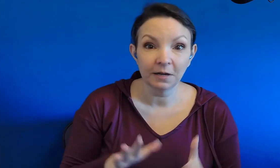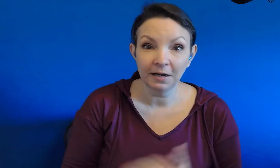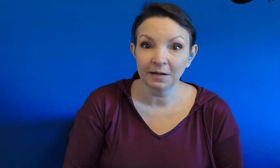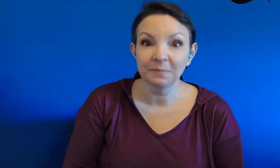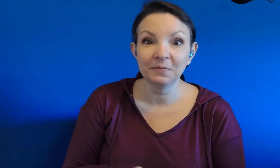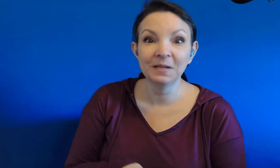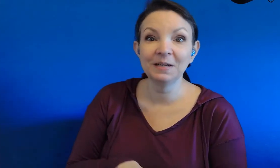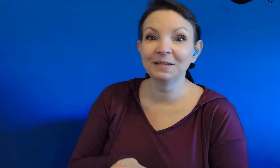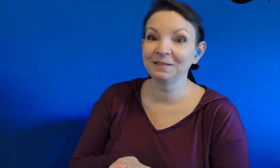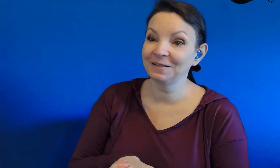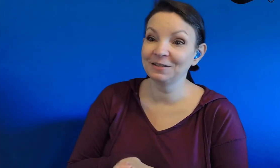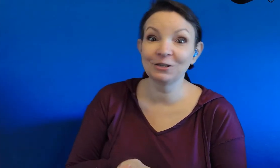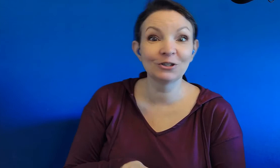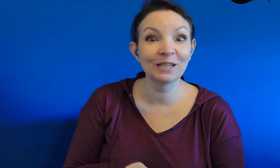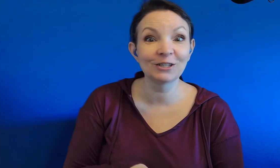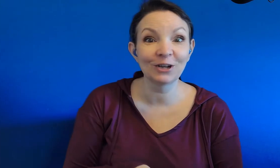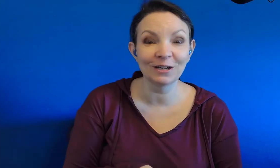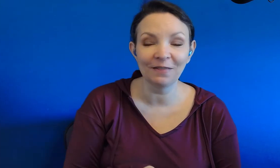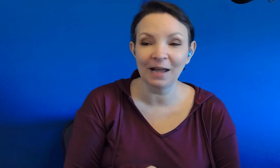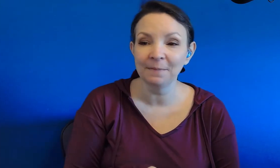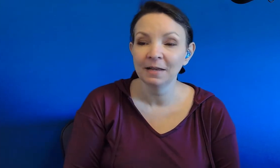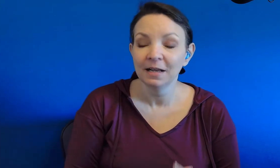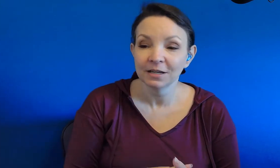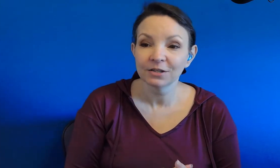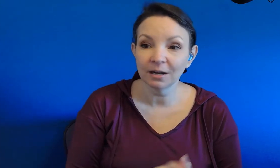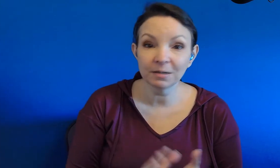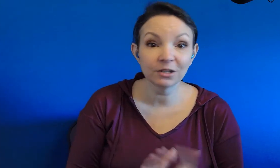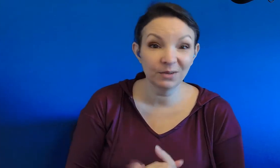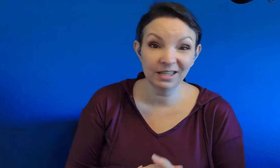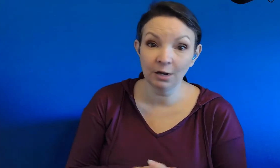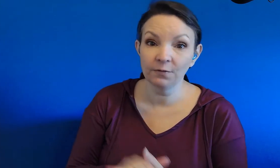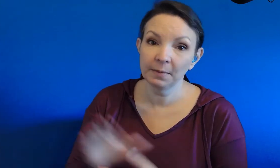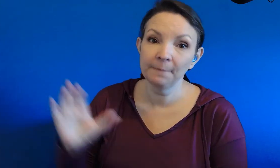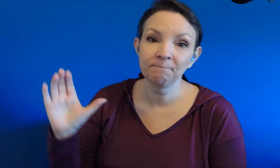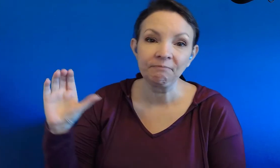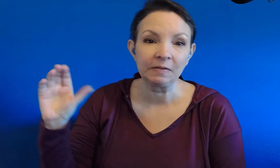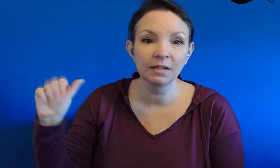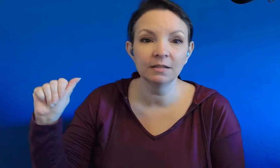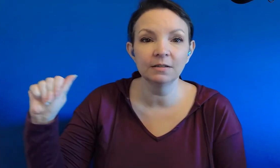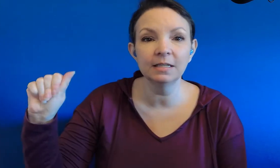am just get started on that. So I'm going to start with the alphabet. So this is day.